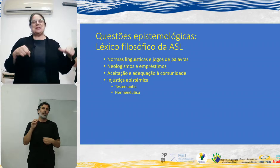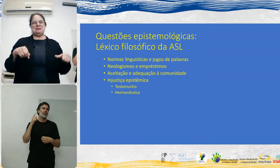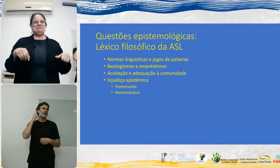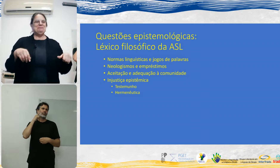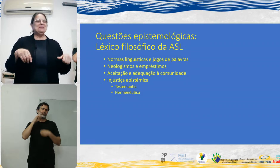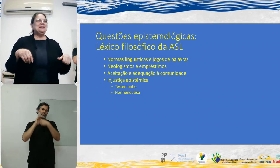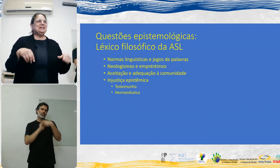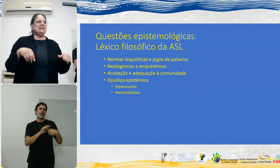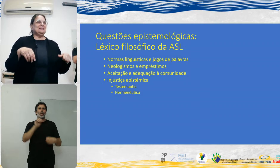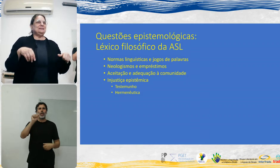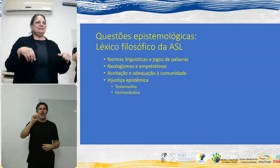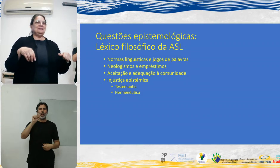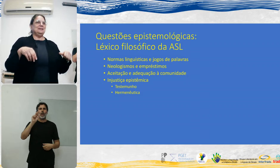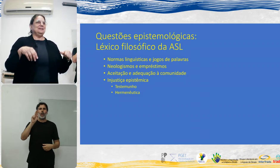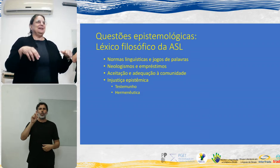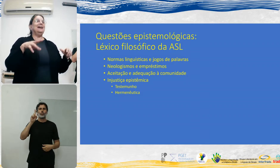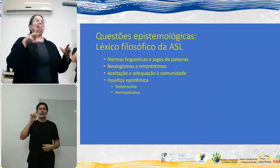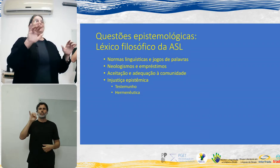Okay.